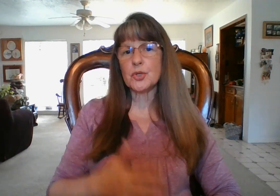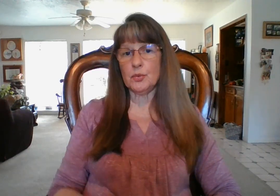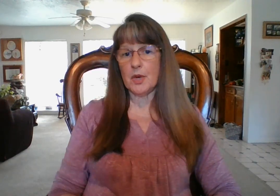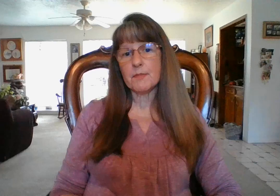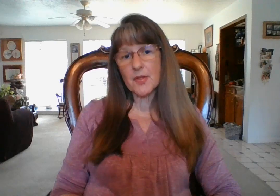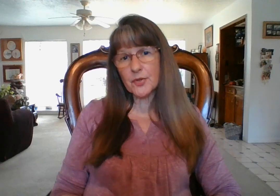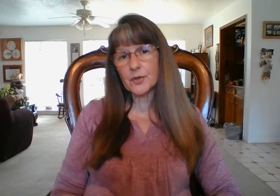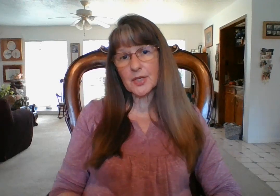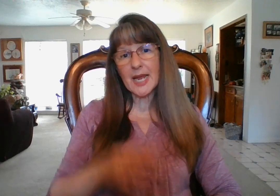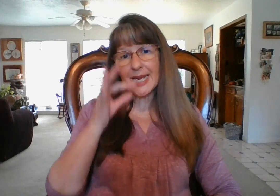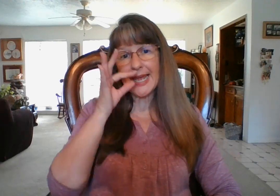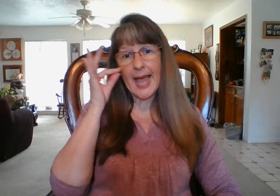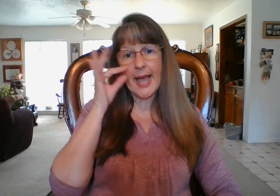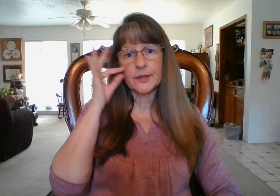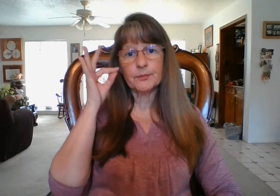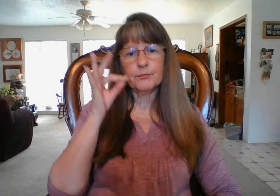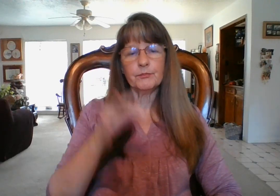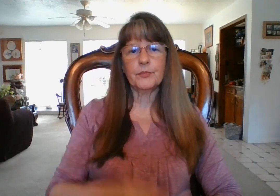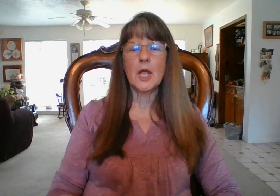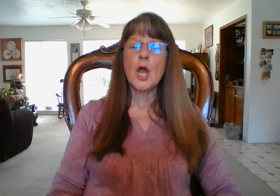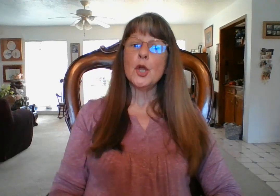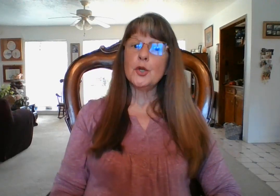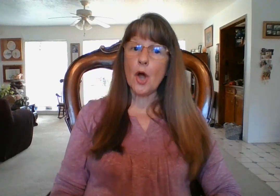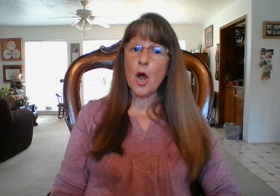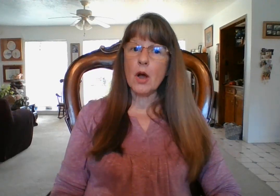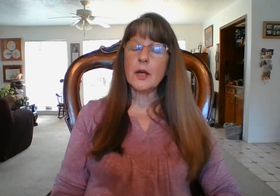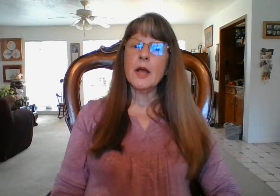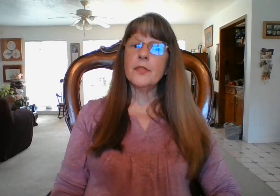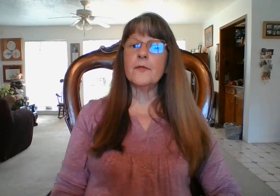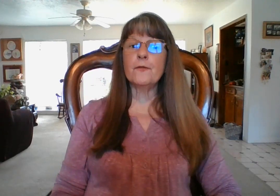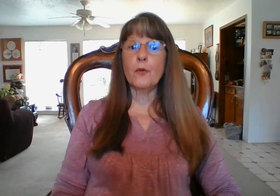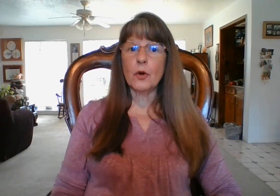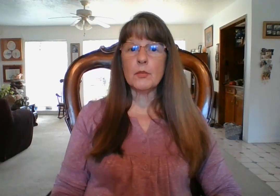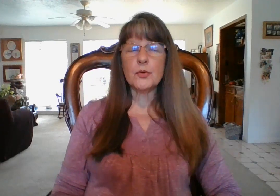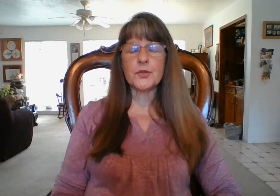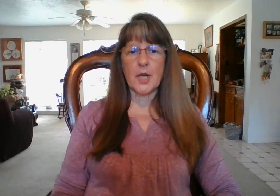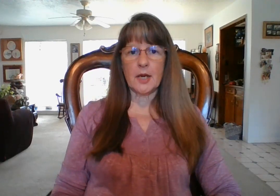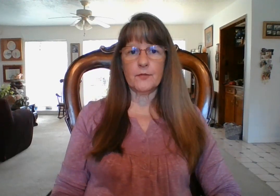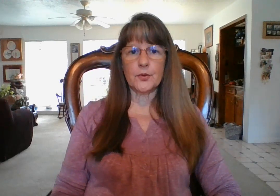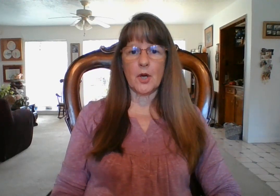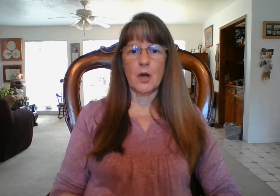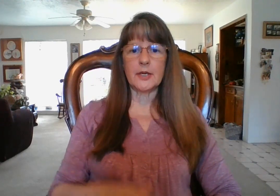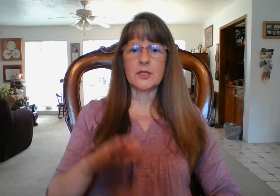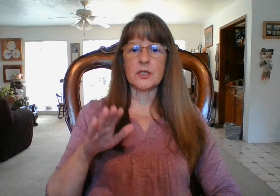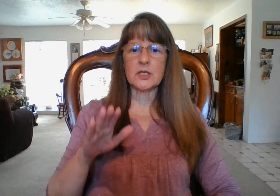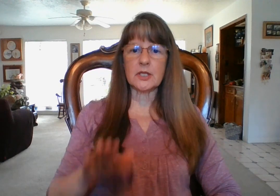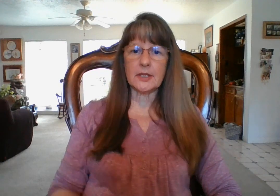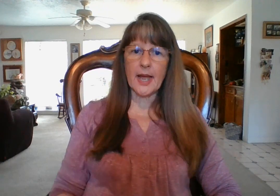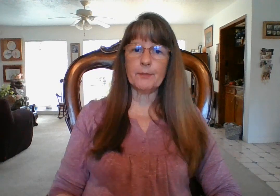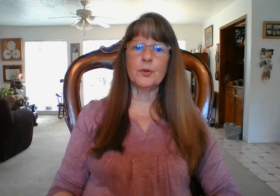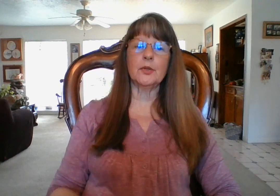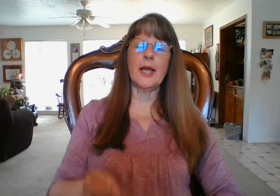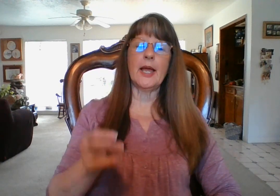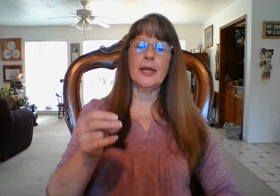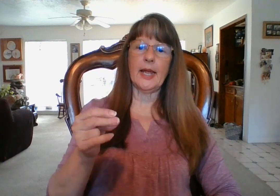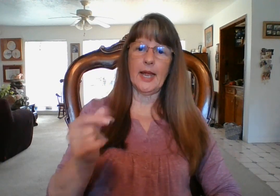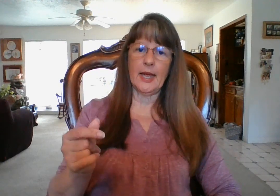to it, but they're saying cat. Dog, the formal sign for dog is to slap your leg